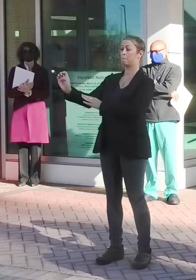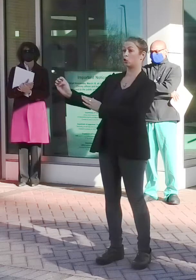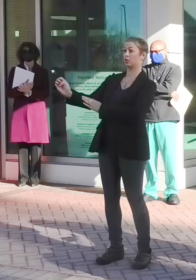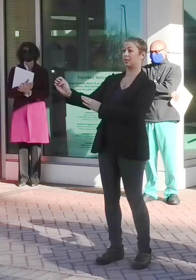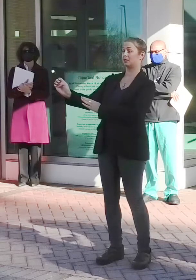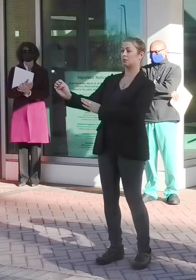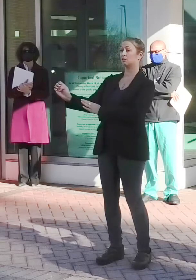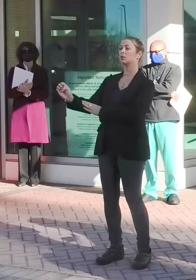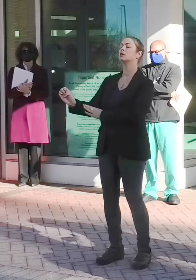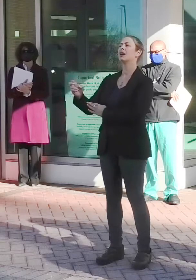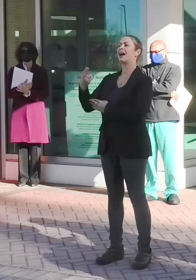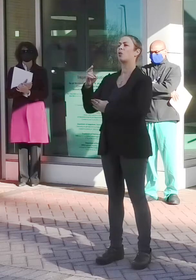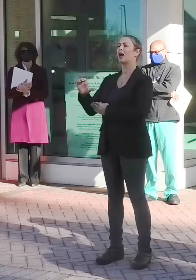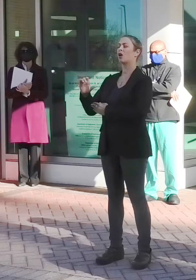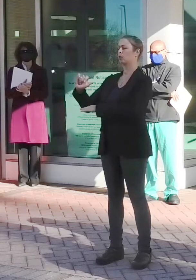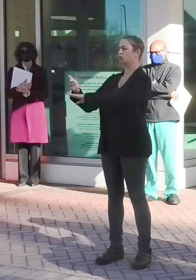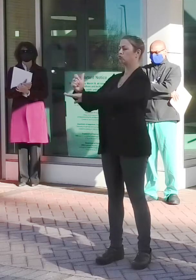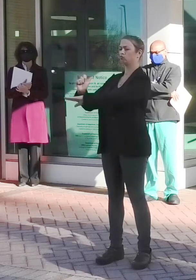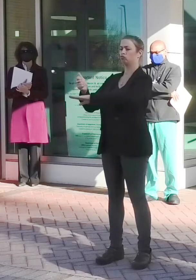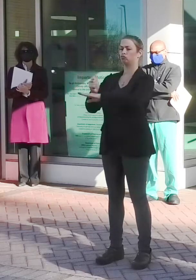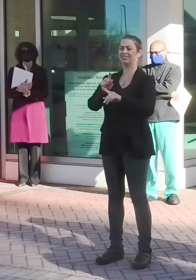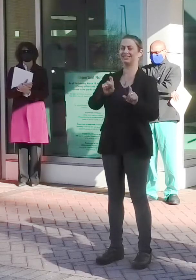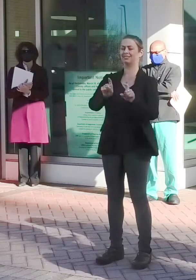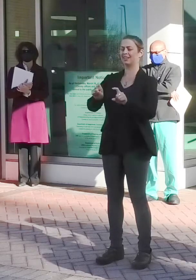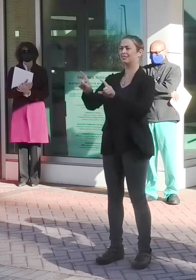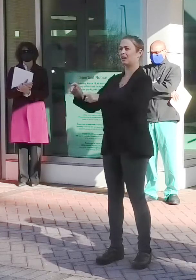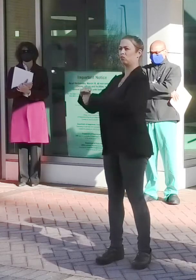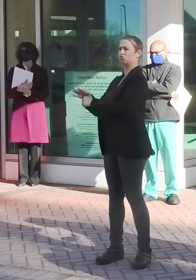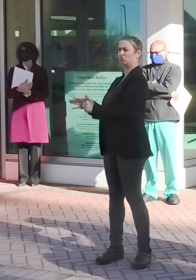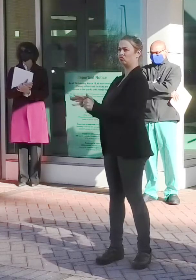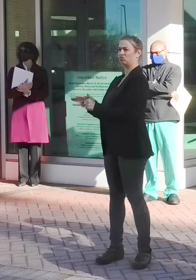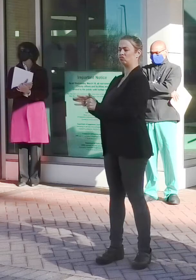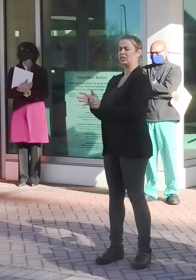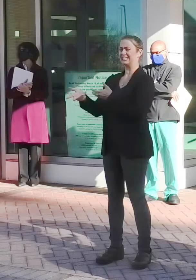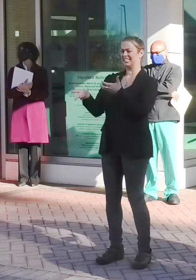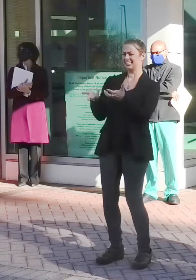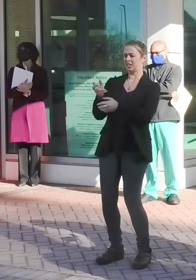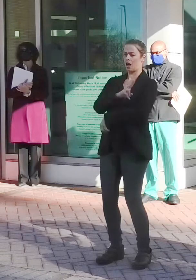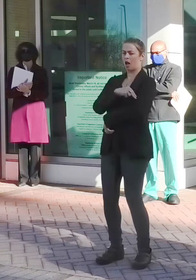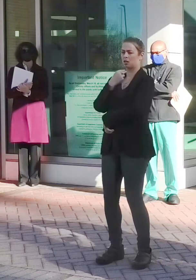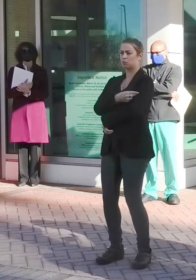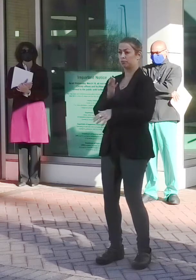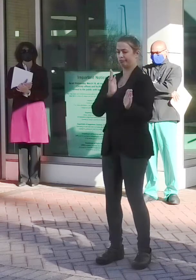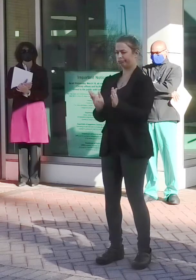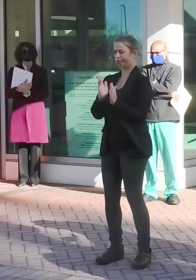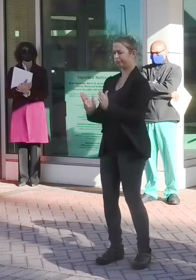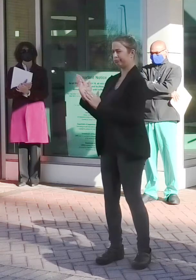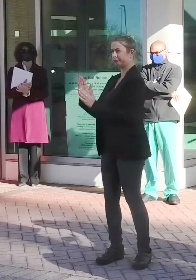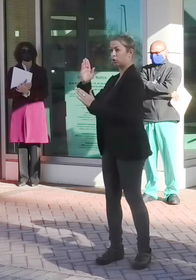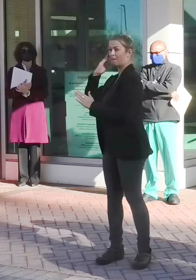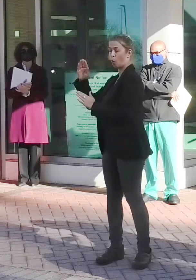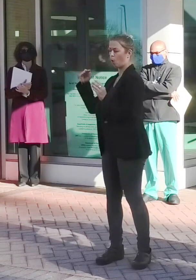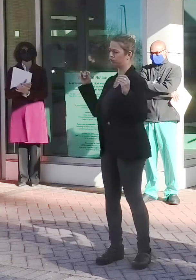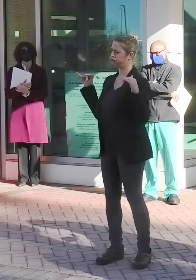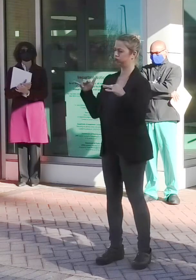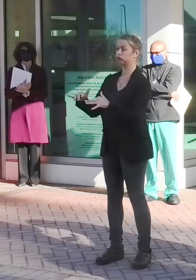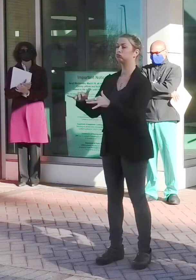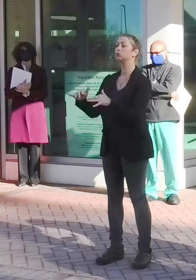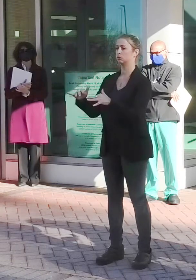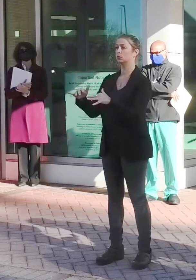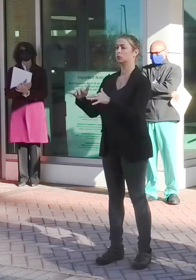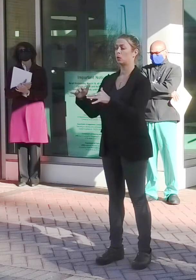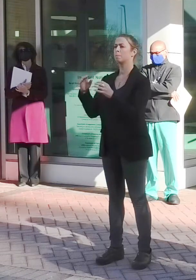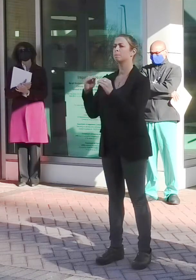Howard County, worked with our hospital to be prepared for potential surges, and pushed for more data